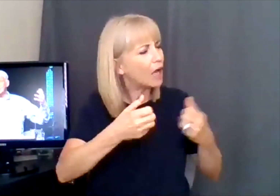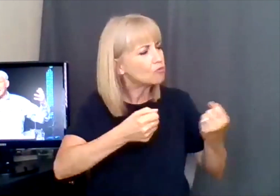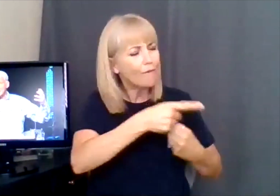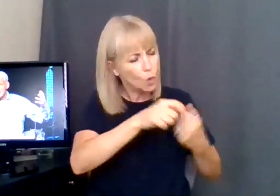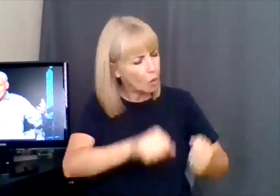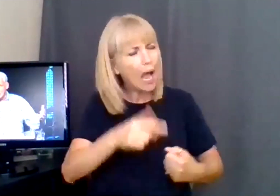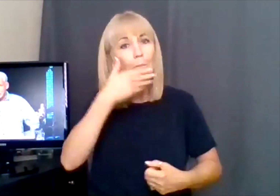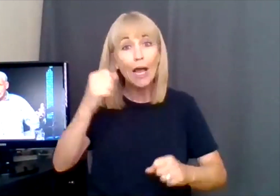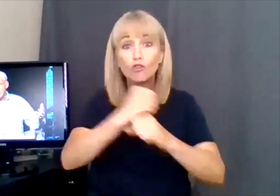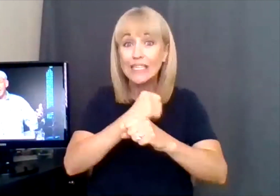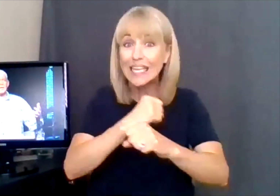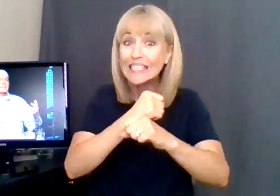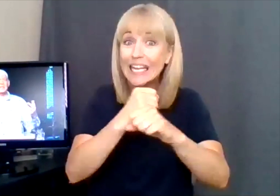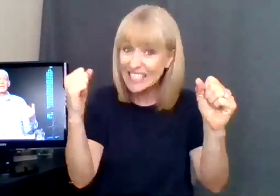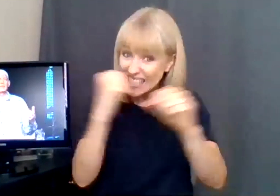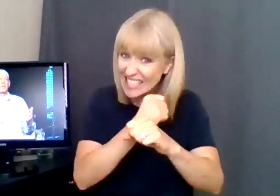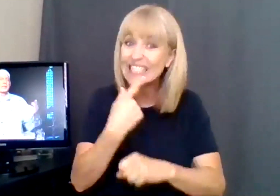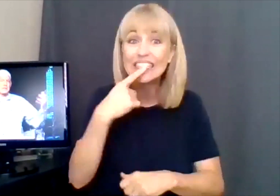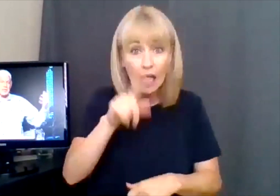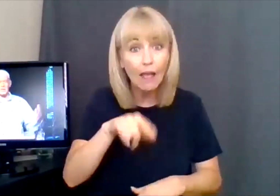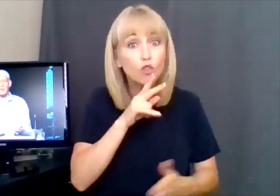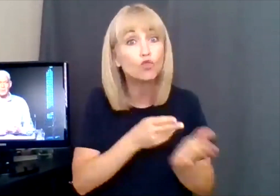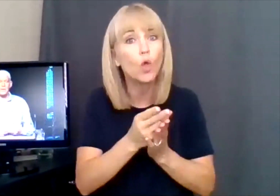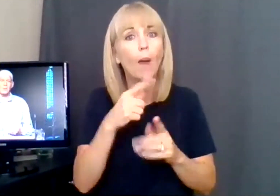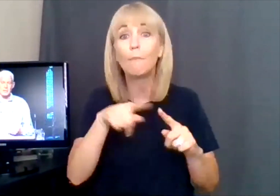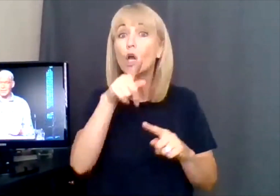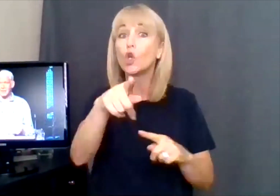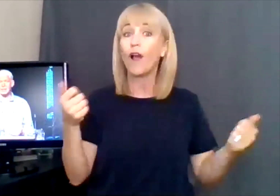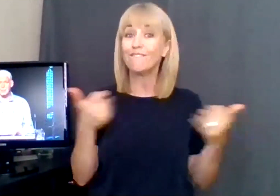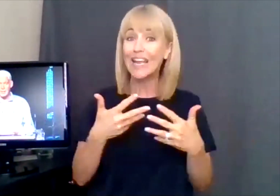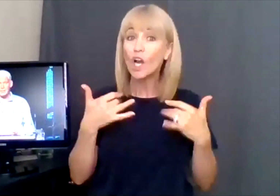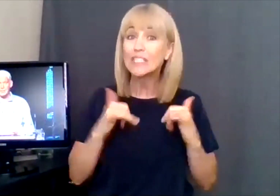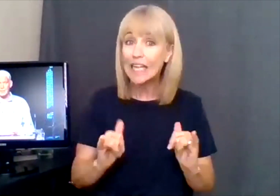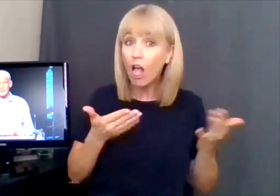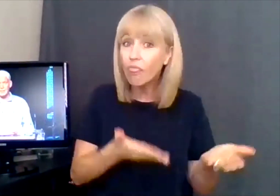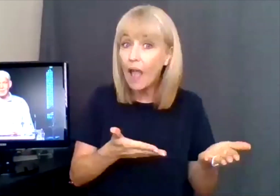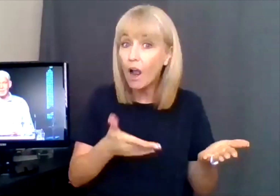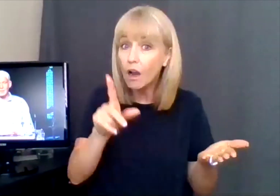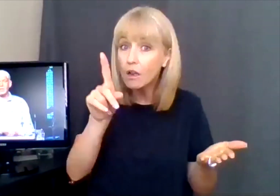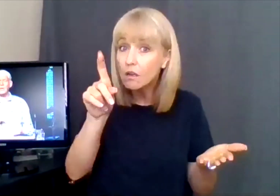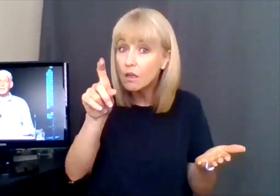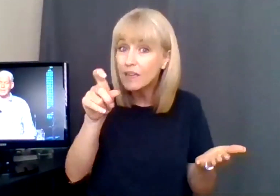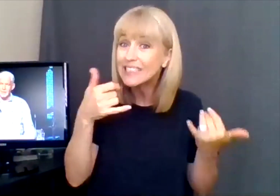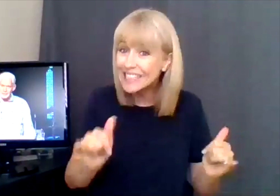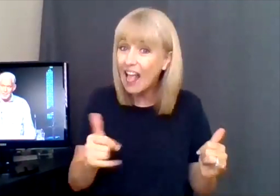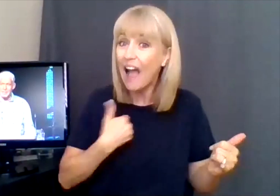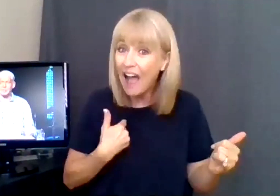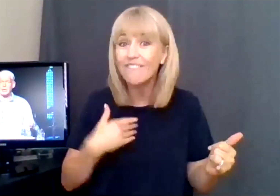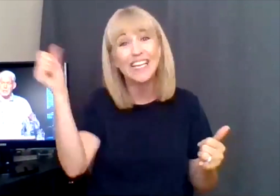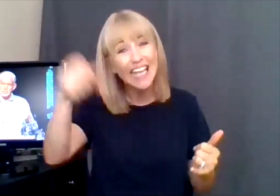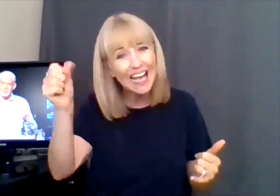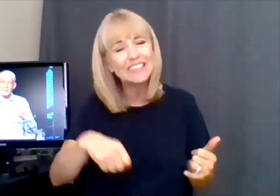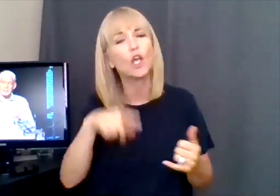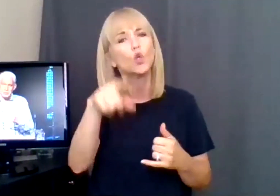70. And stats say that's true. I can tell you that over and over, but it doesn't take away your fear when you get on the plane. The only way to get over that fear